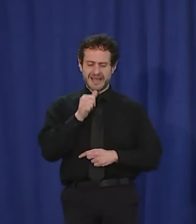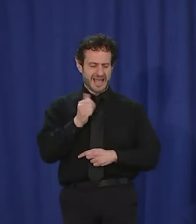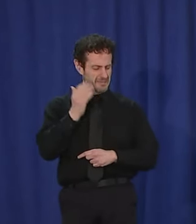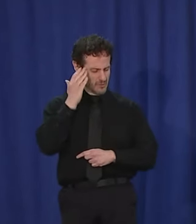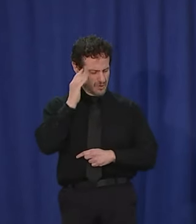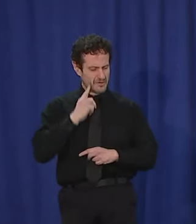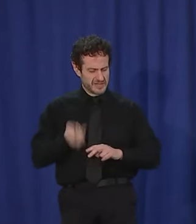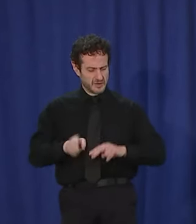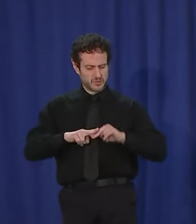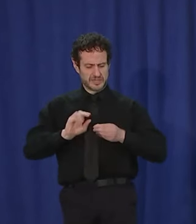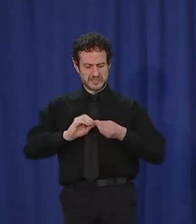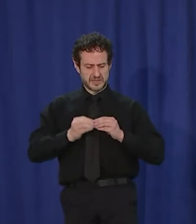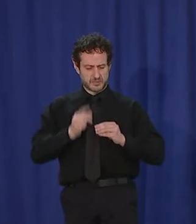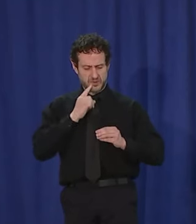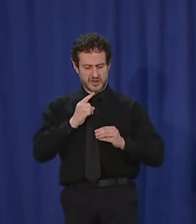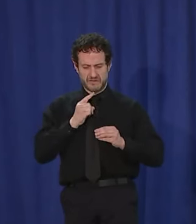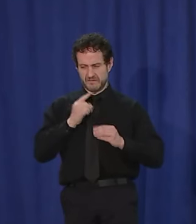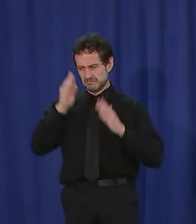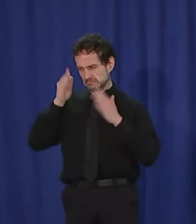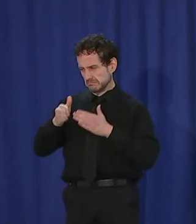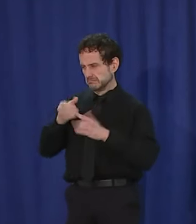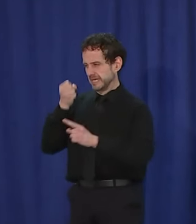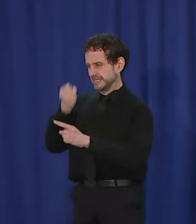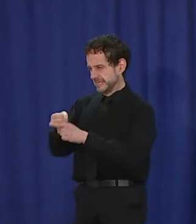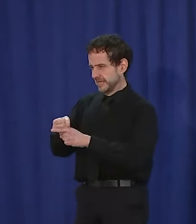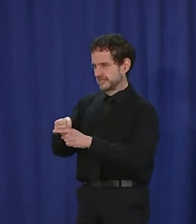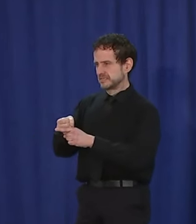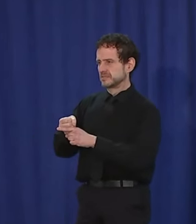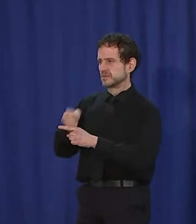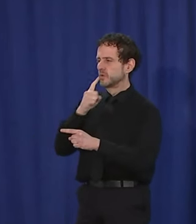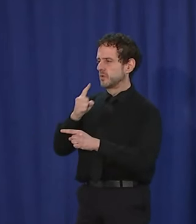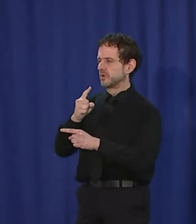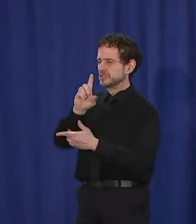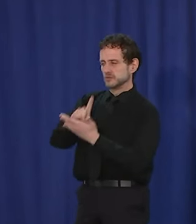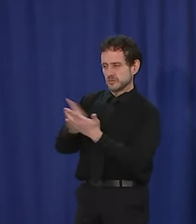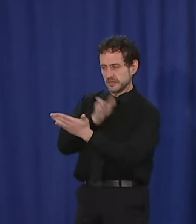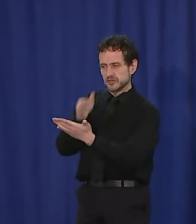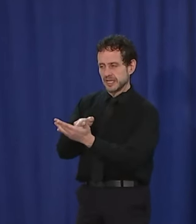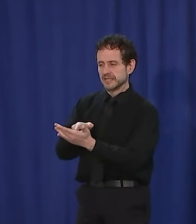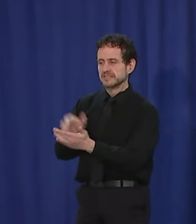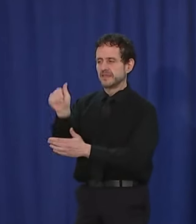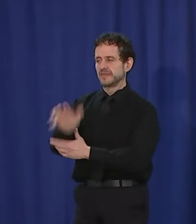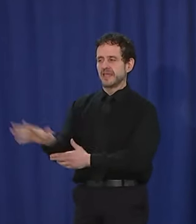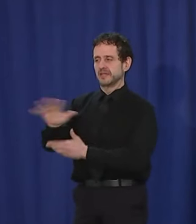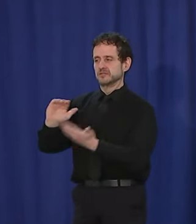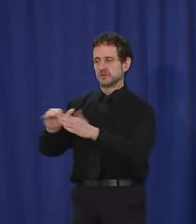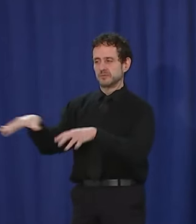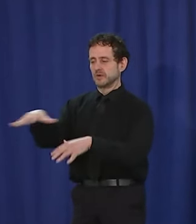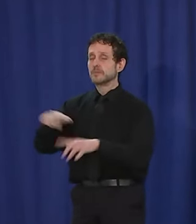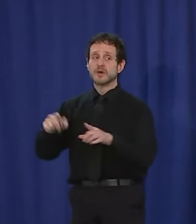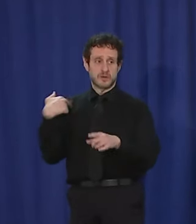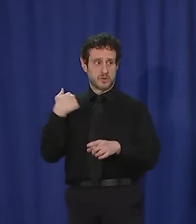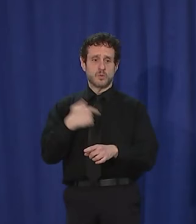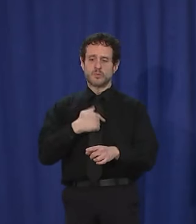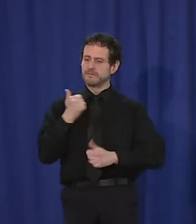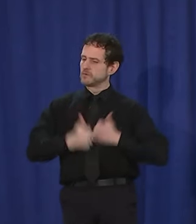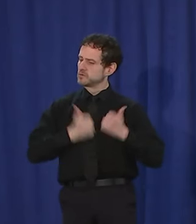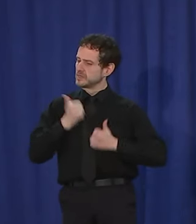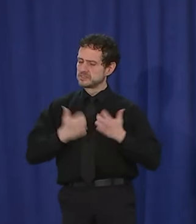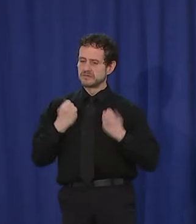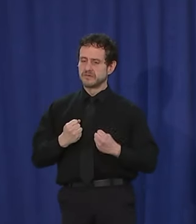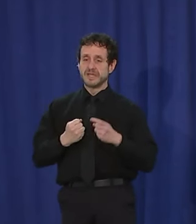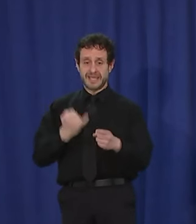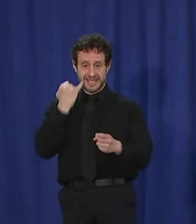uptick targeted at the Asian community, but we have been very aggressive in going